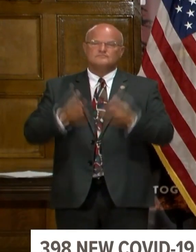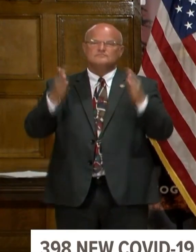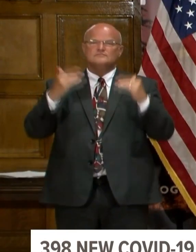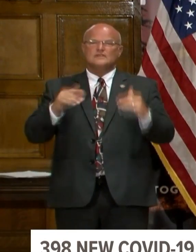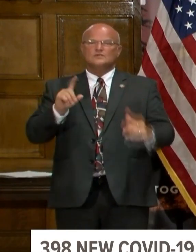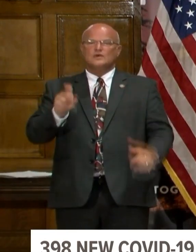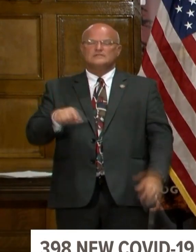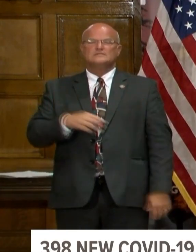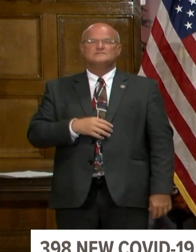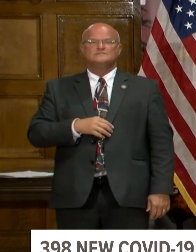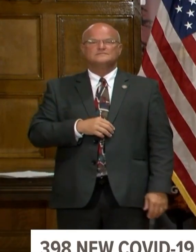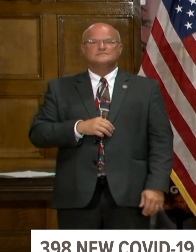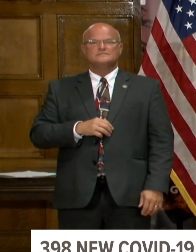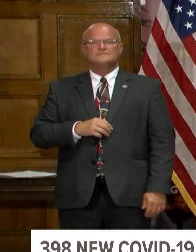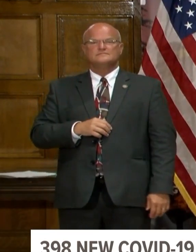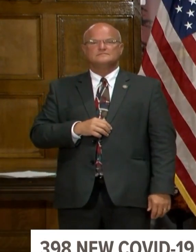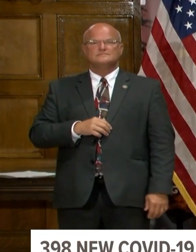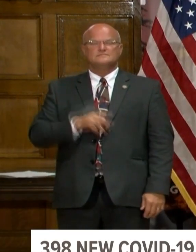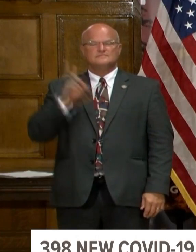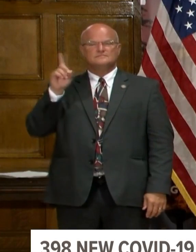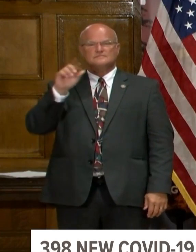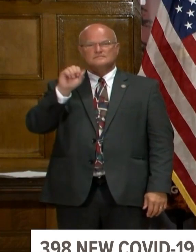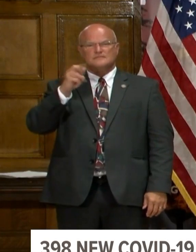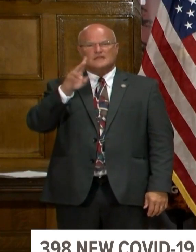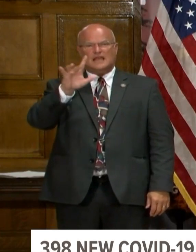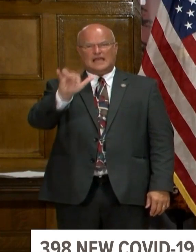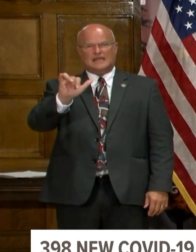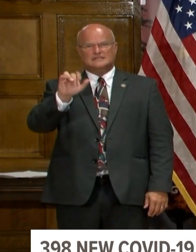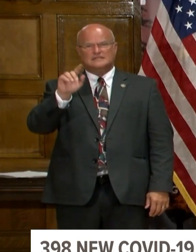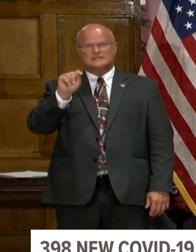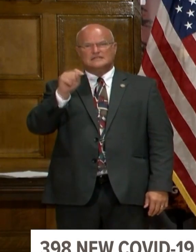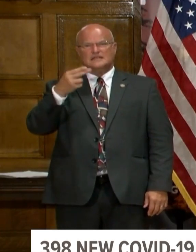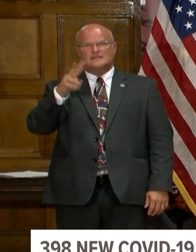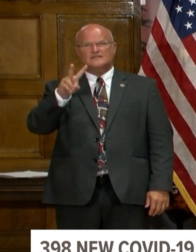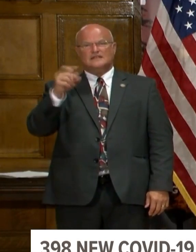question. Hey, Governor, it's Ashley Godwin with THV